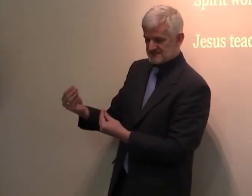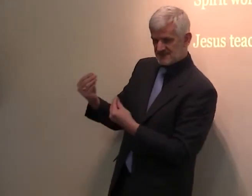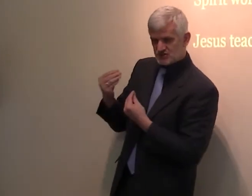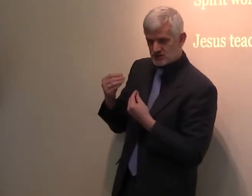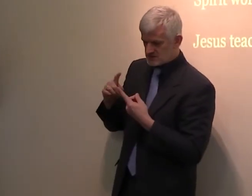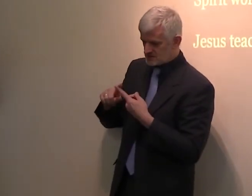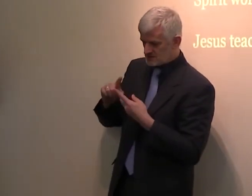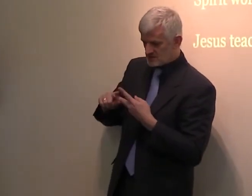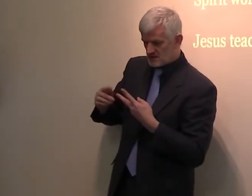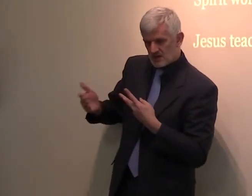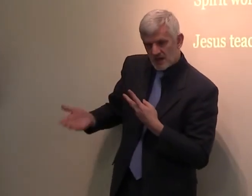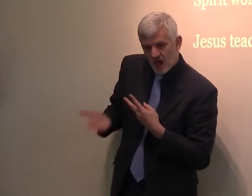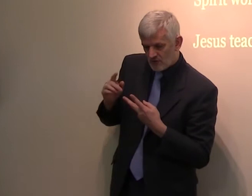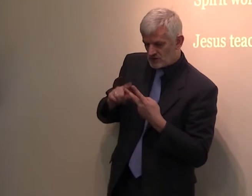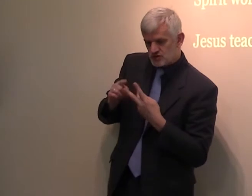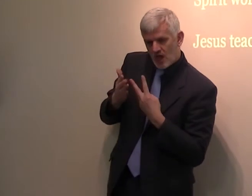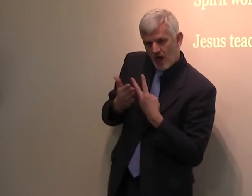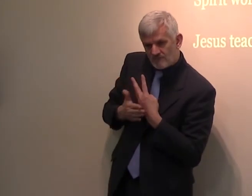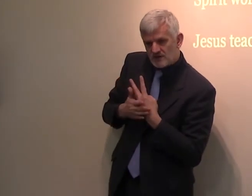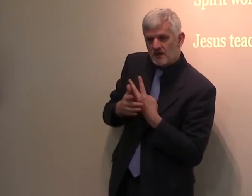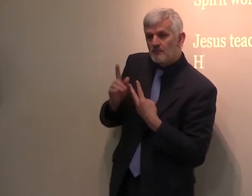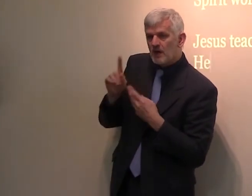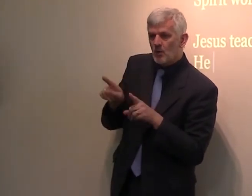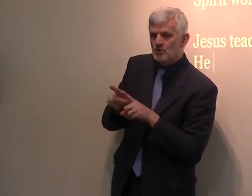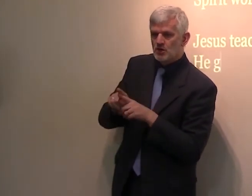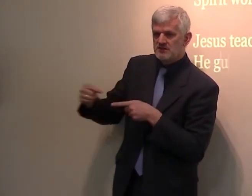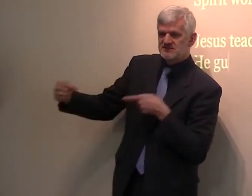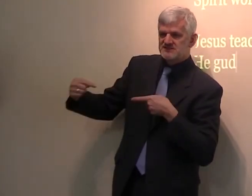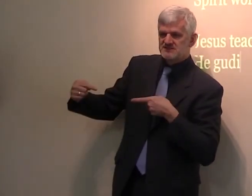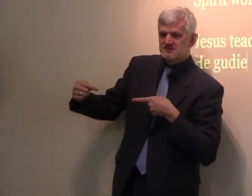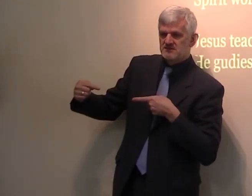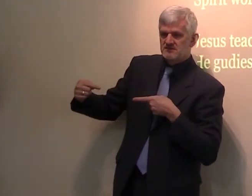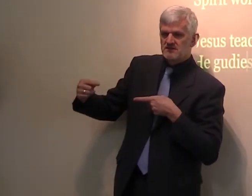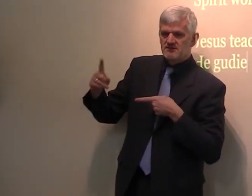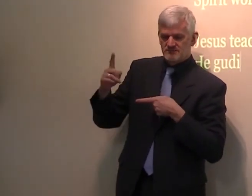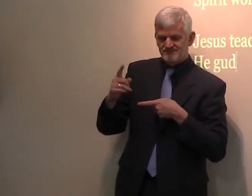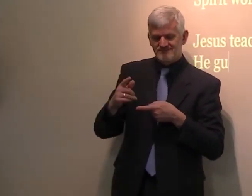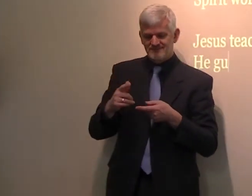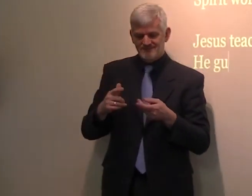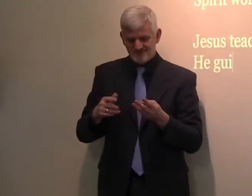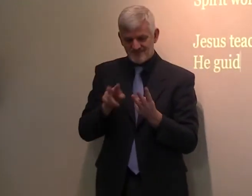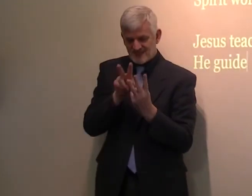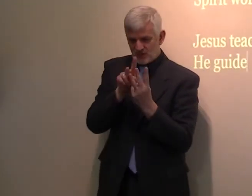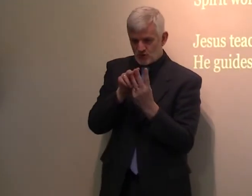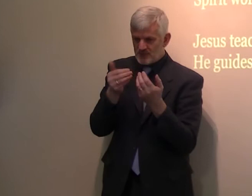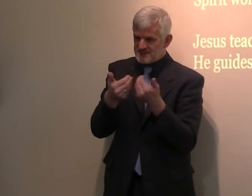he convicts us also. So there is no way to separate Christ with the Holy Spirit. That's the